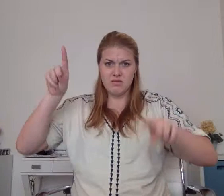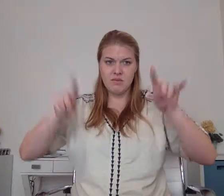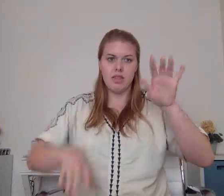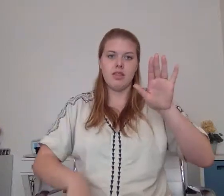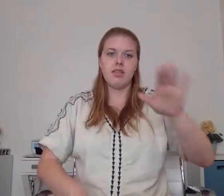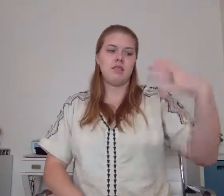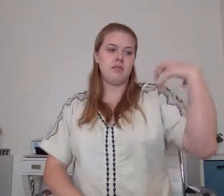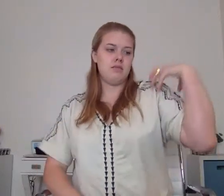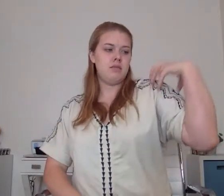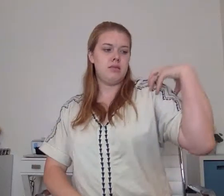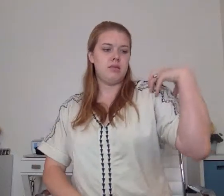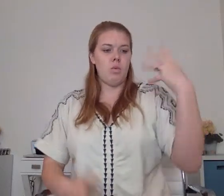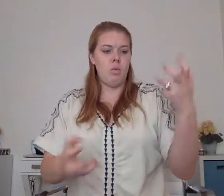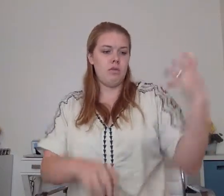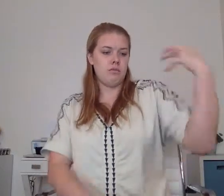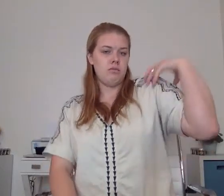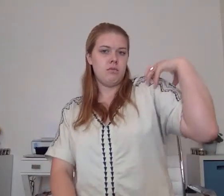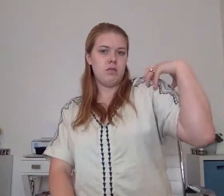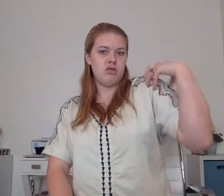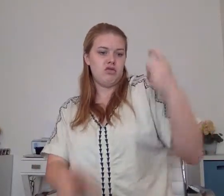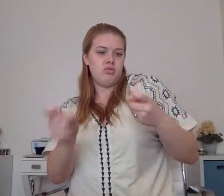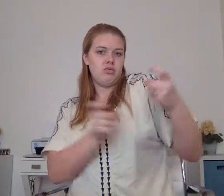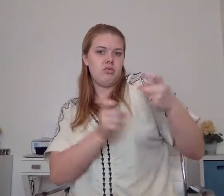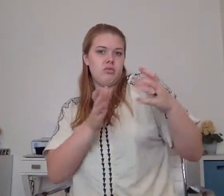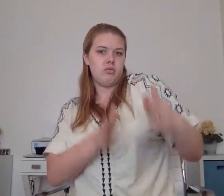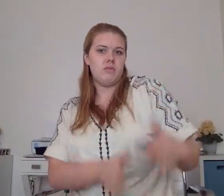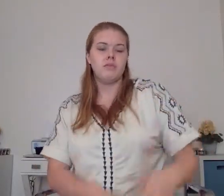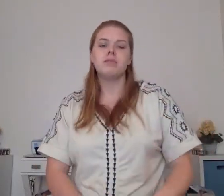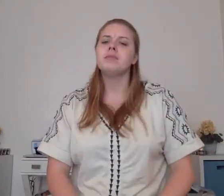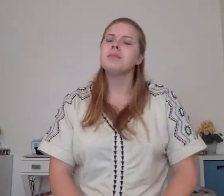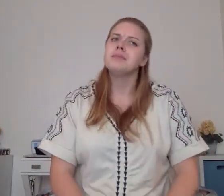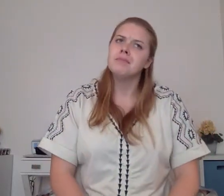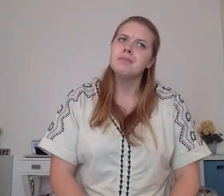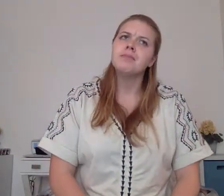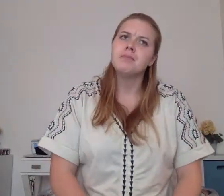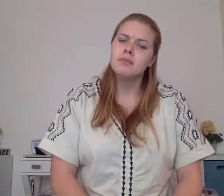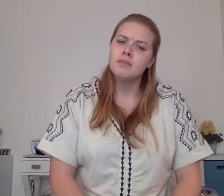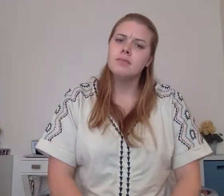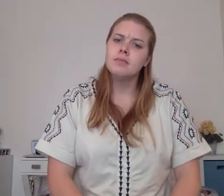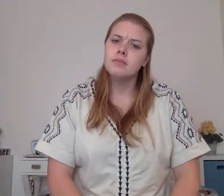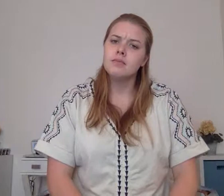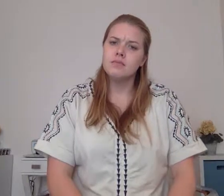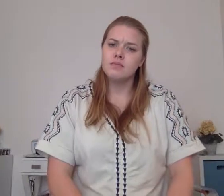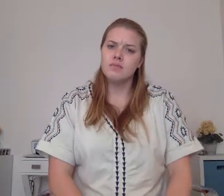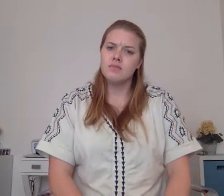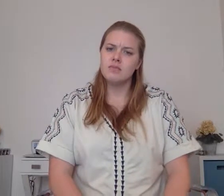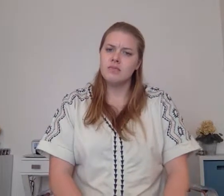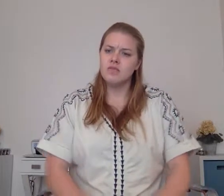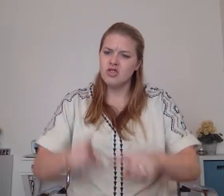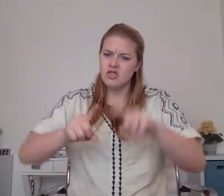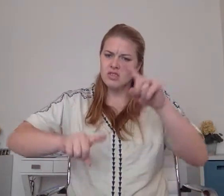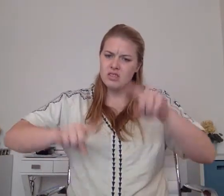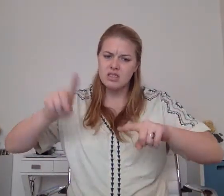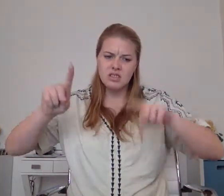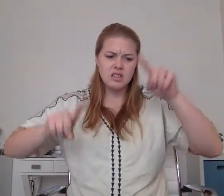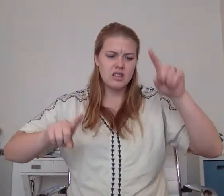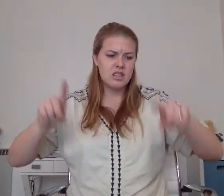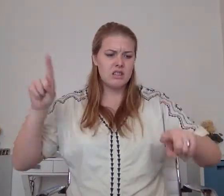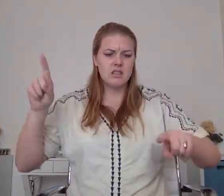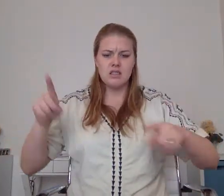I ask myself, what if that same sign, that same intolerance of ambiguity, what if it's